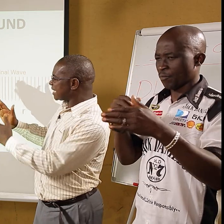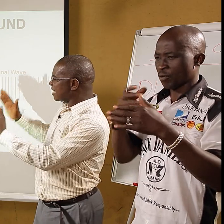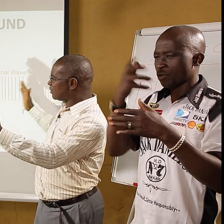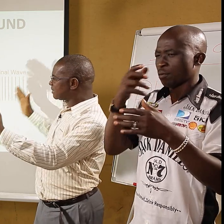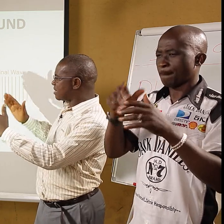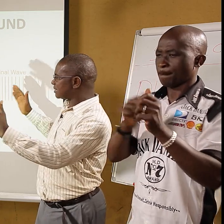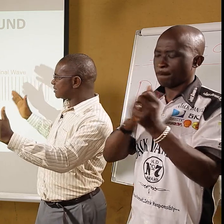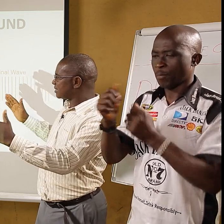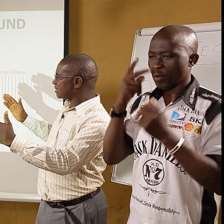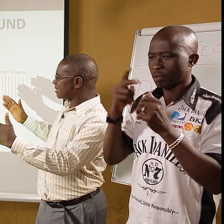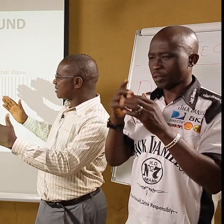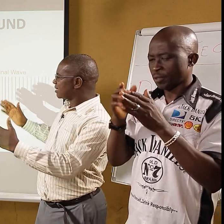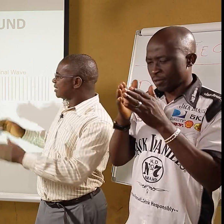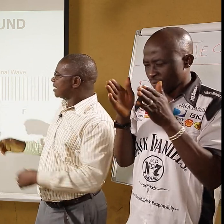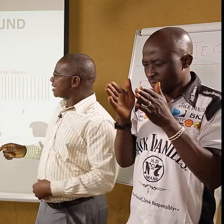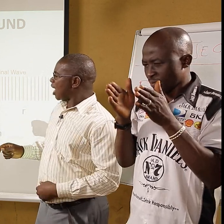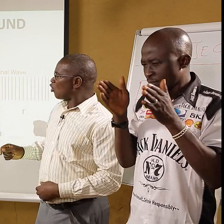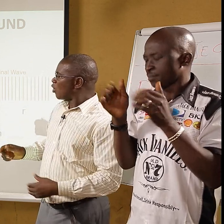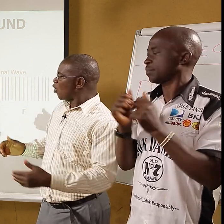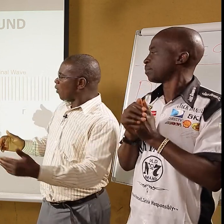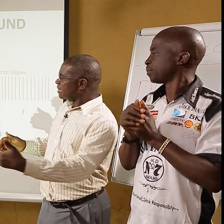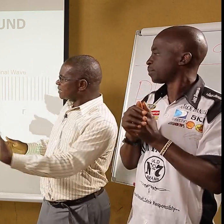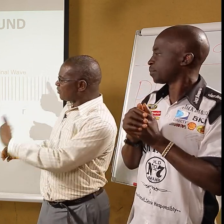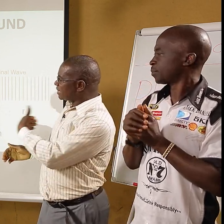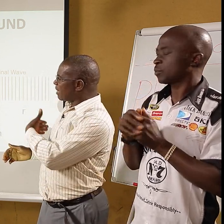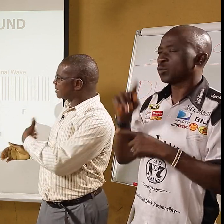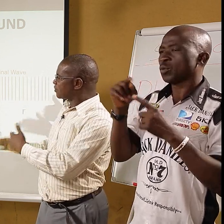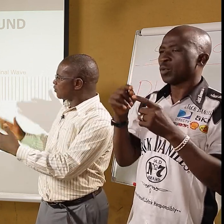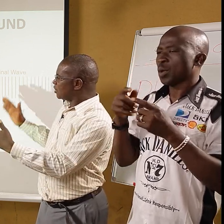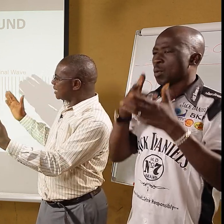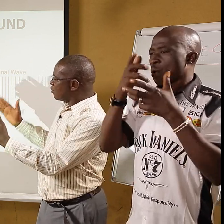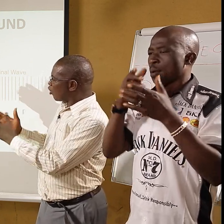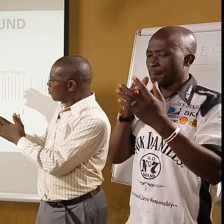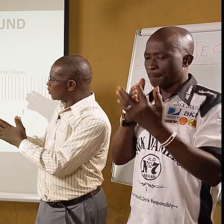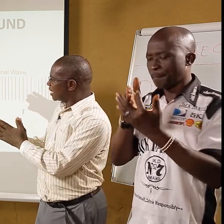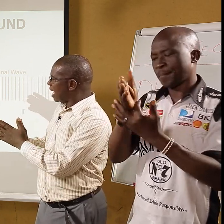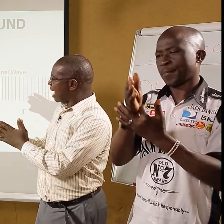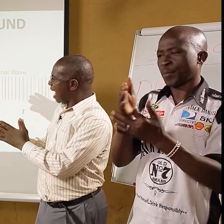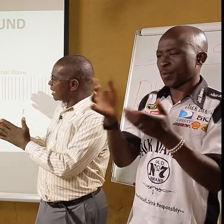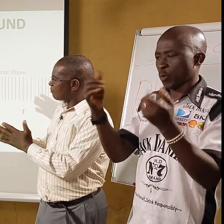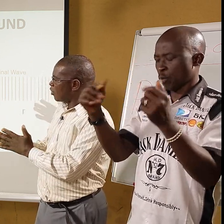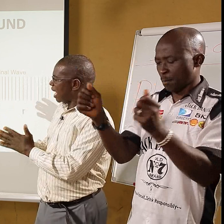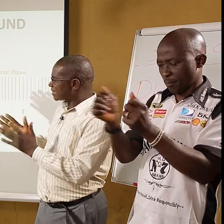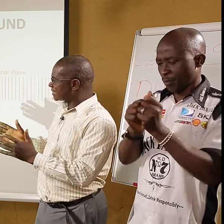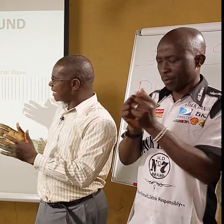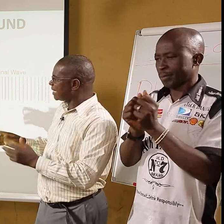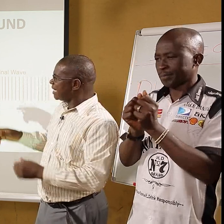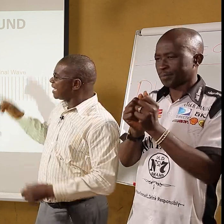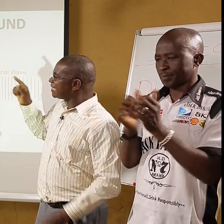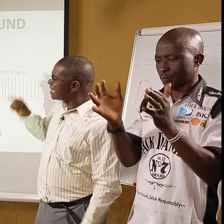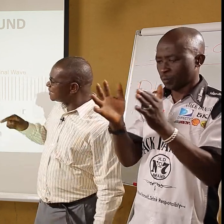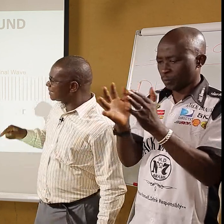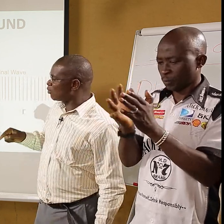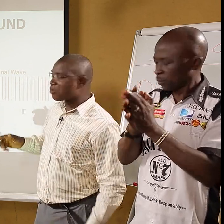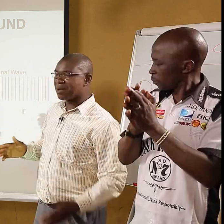see that they are evenly spaced. Now, when sound is passing through, they will come together at a point, as I said.